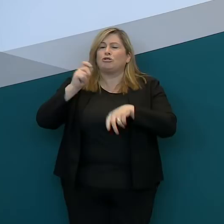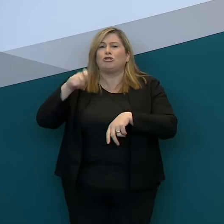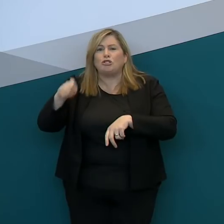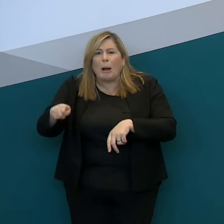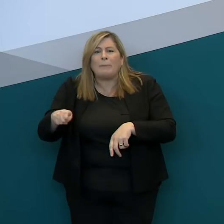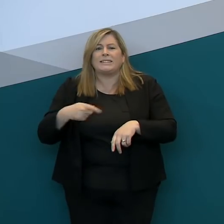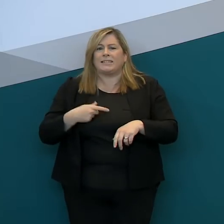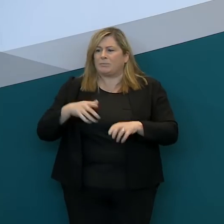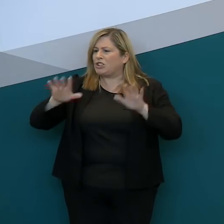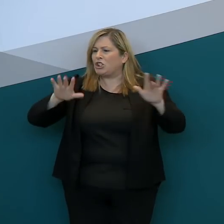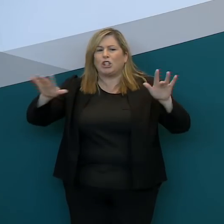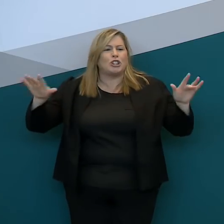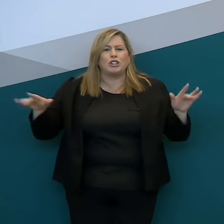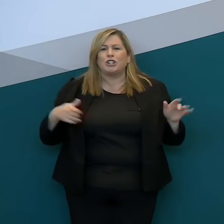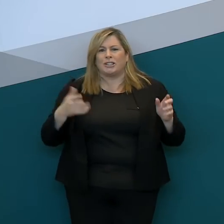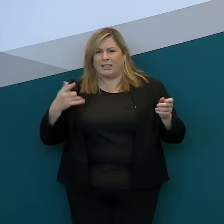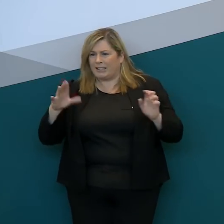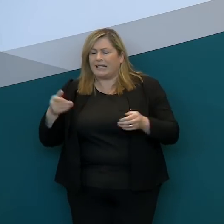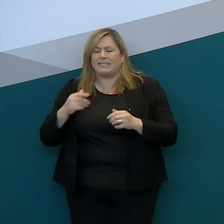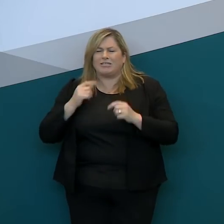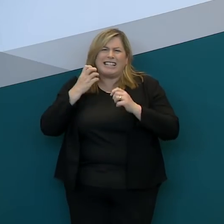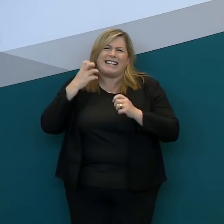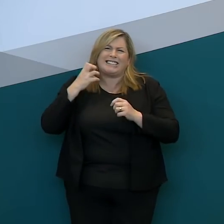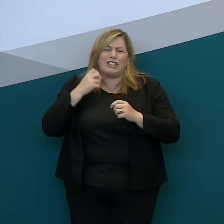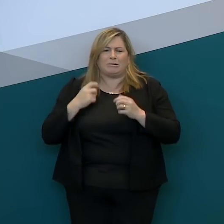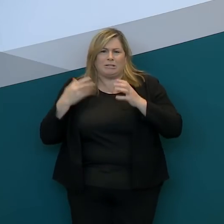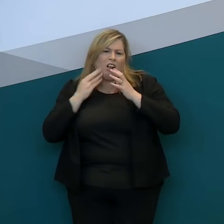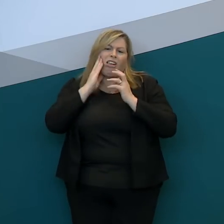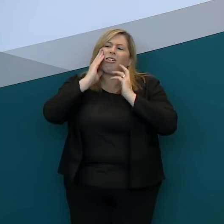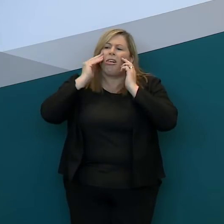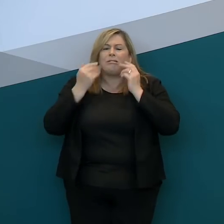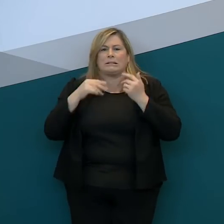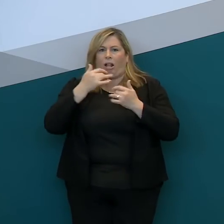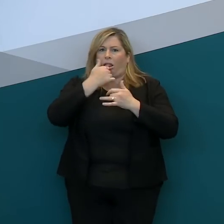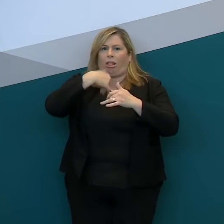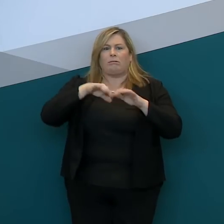and keep up the practice of social distancing, in fact, it can lead to